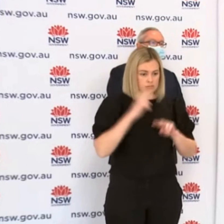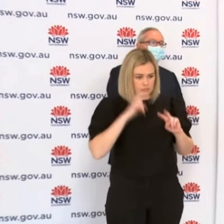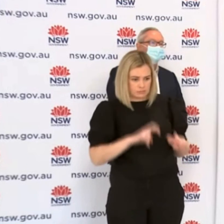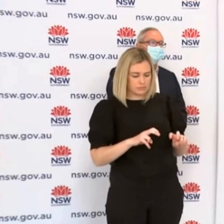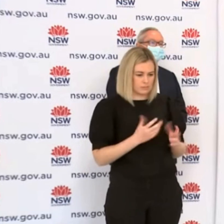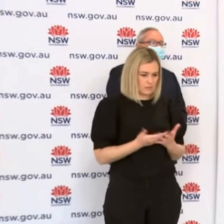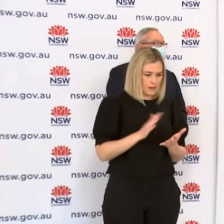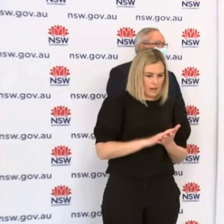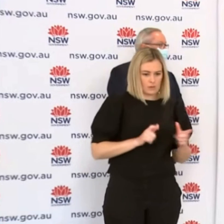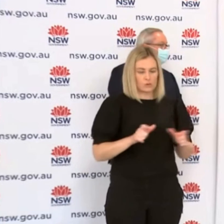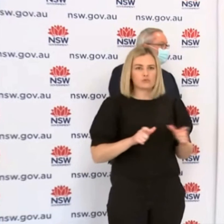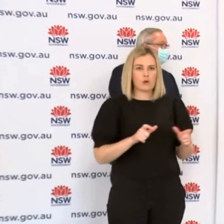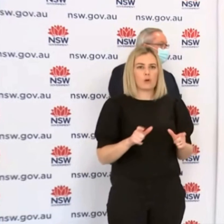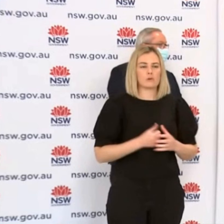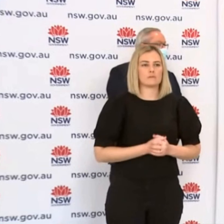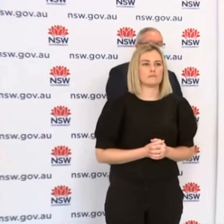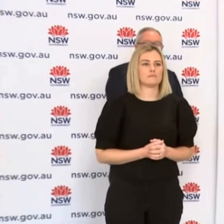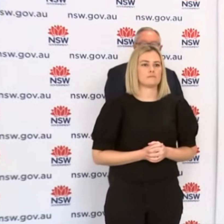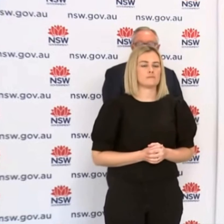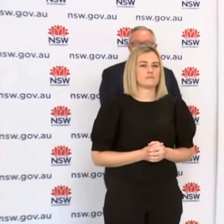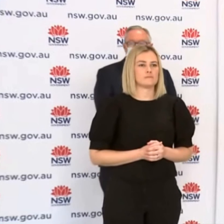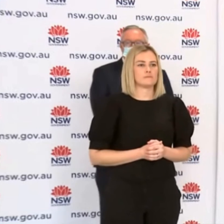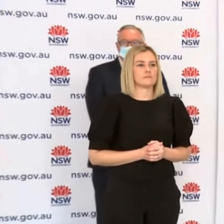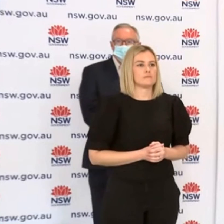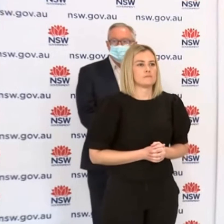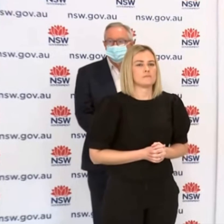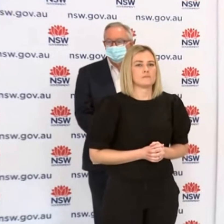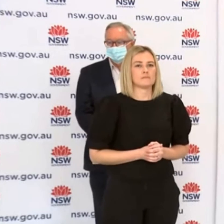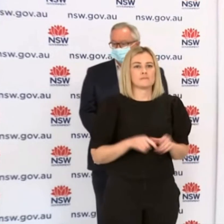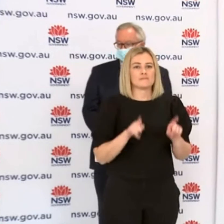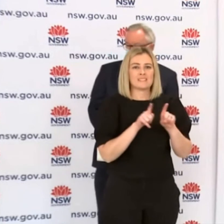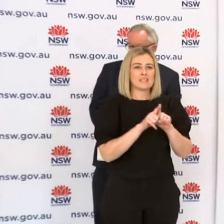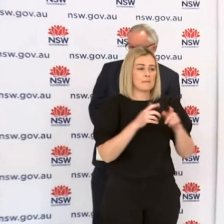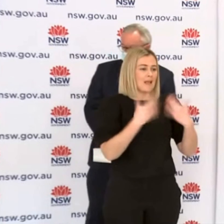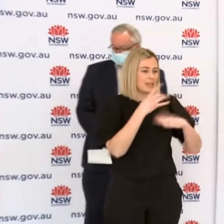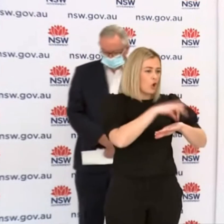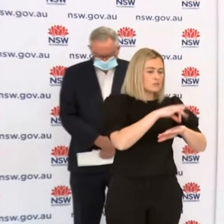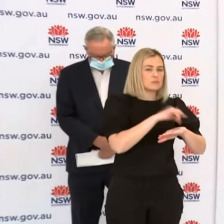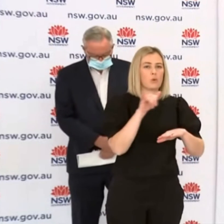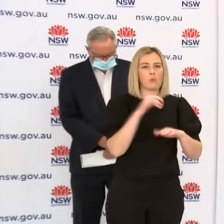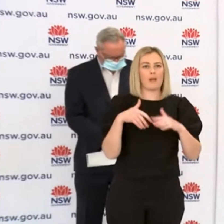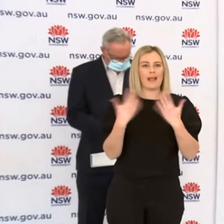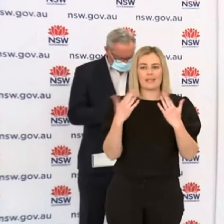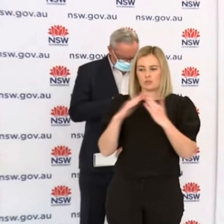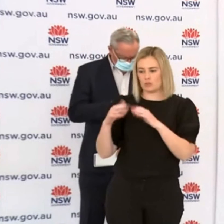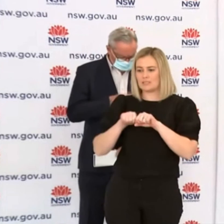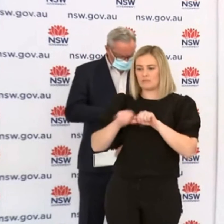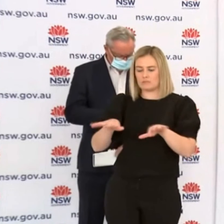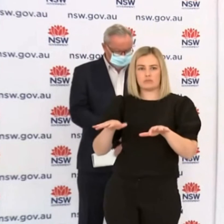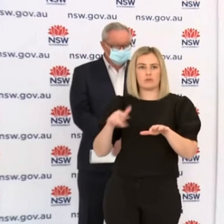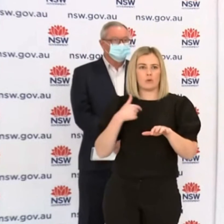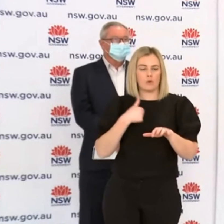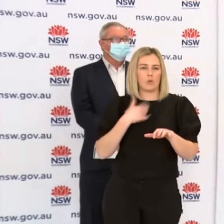cases or exposures to cases in hospitals or other health settings, of which we've had many in this outbreak, and that's